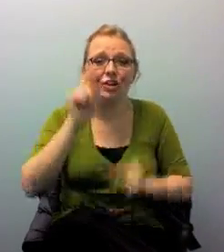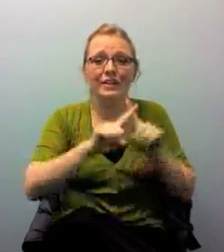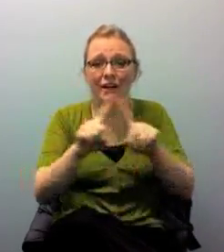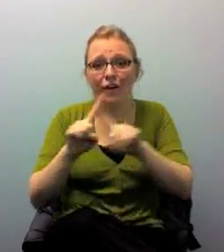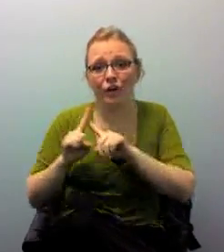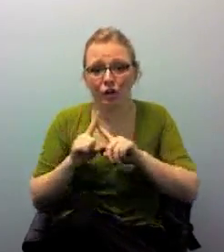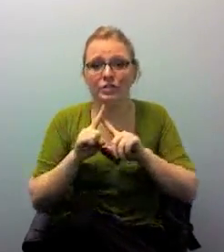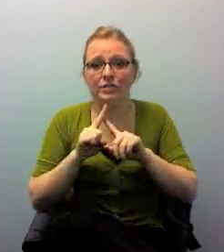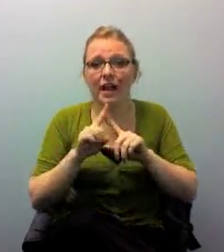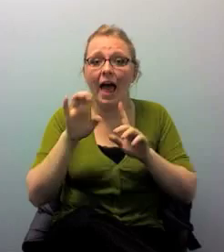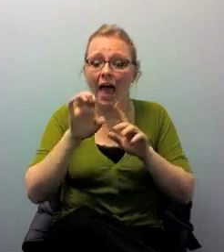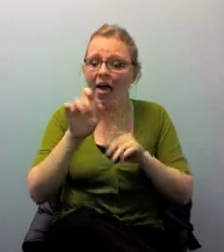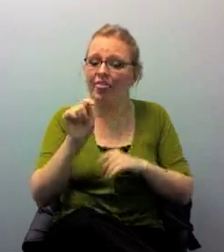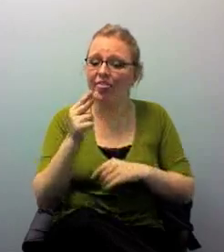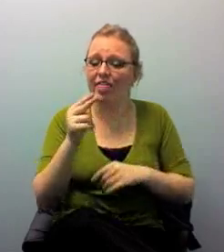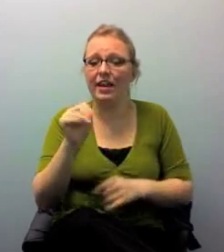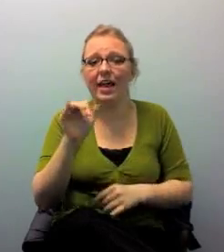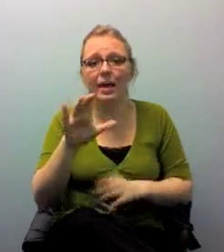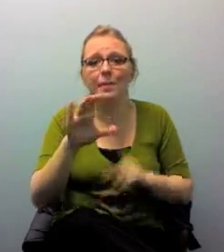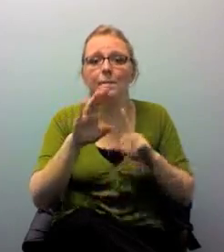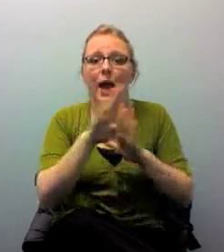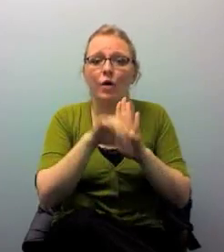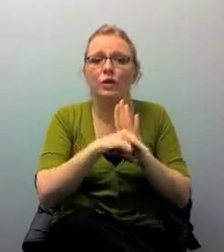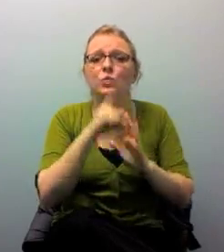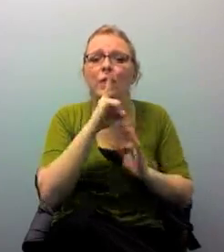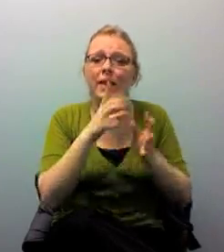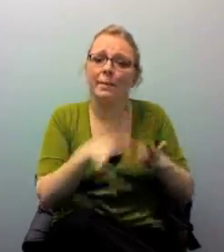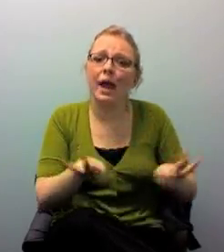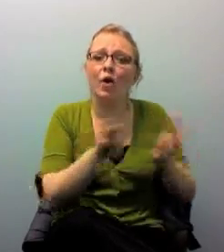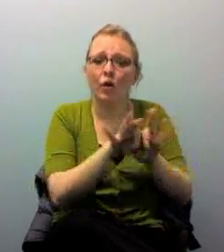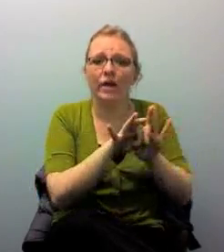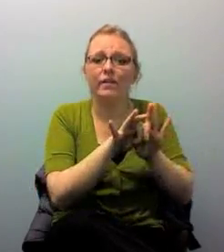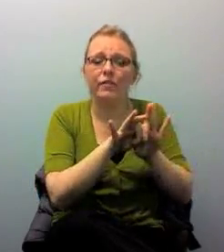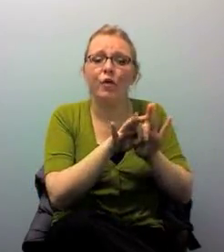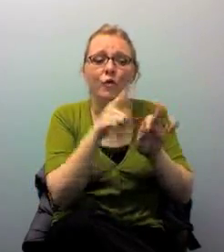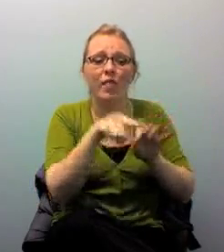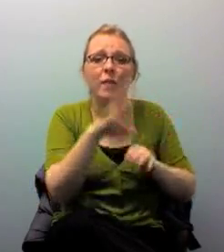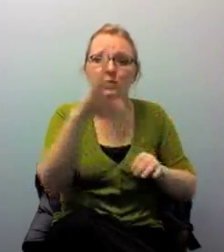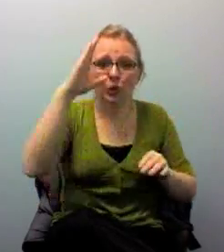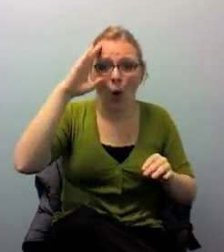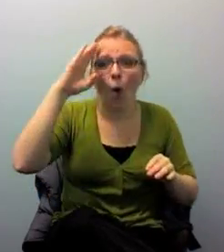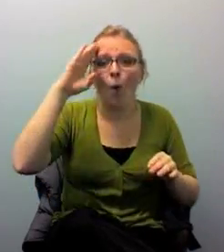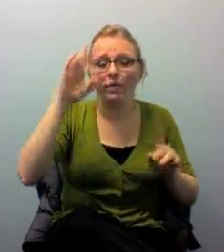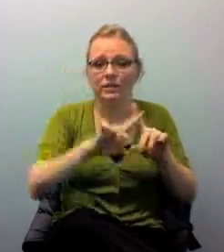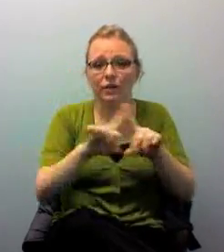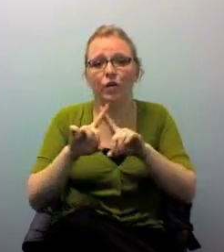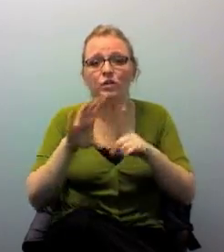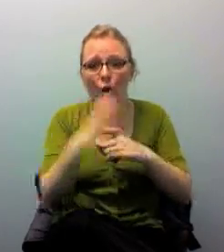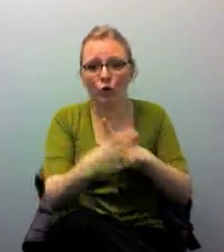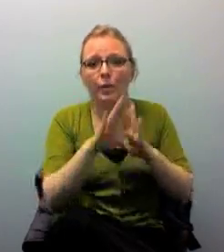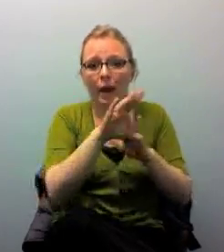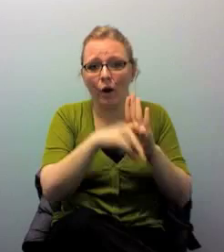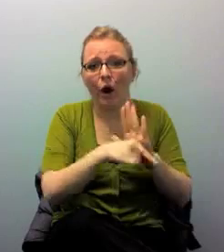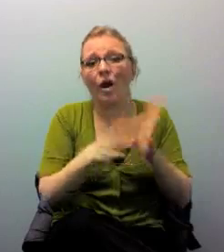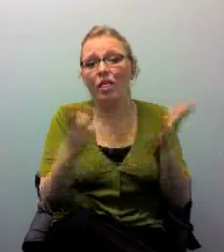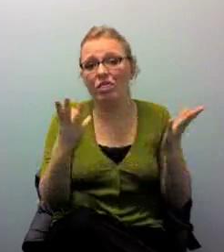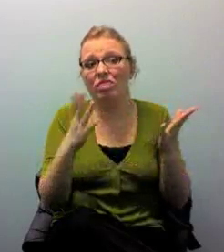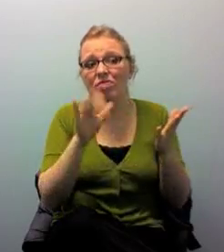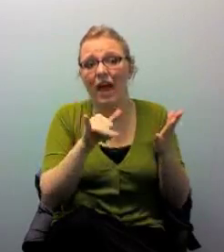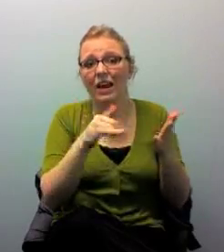backgrounds, it is imperative that you help them understand the meaning of cultural boundaries and the impacts of racism on our lives. My aims